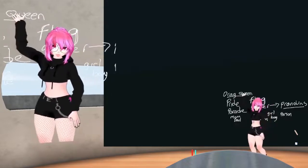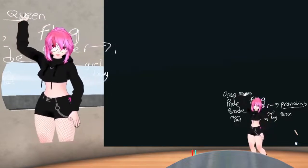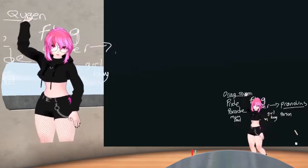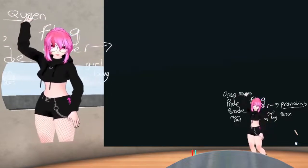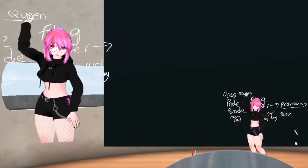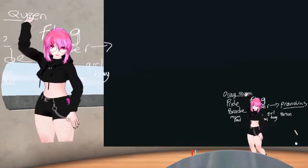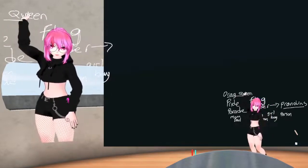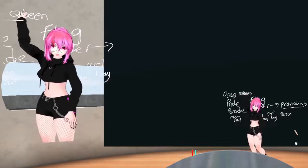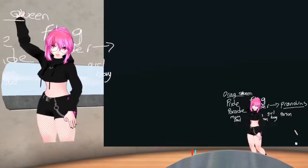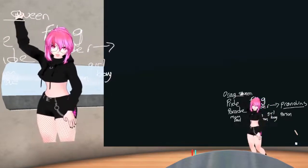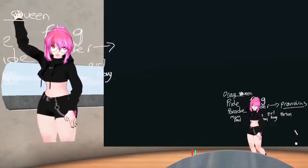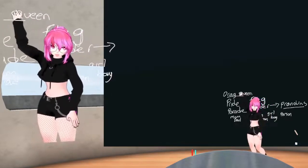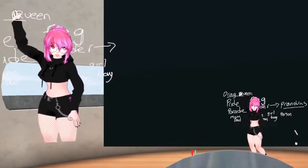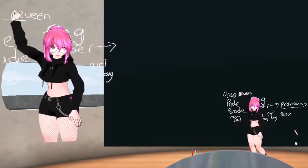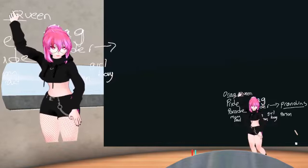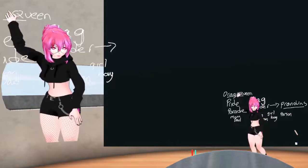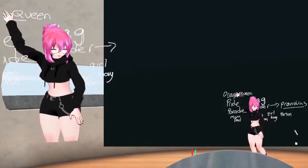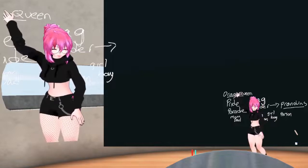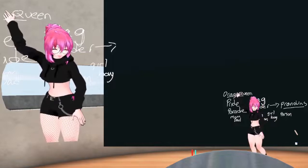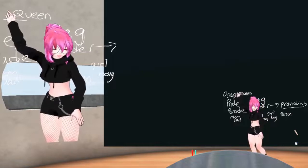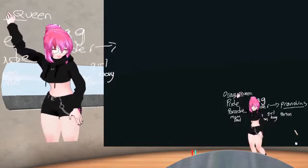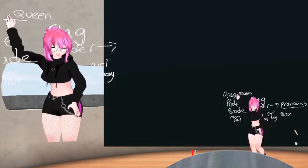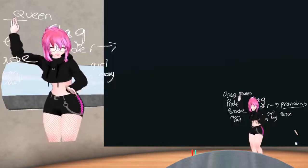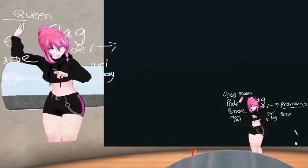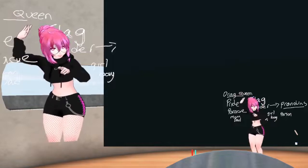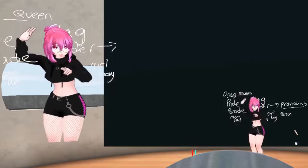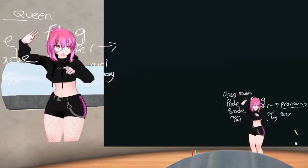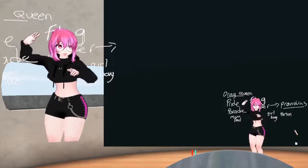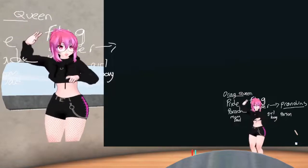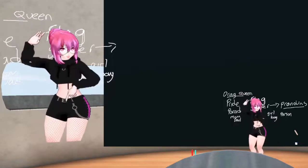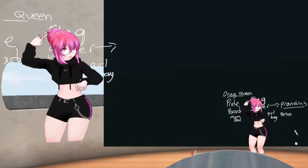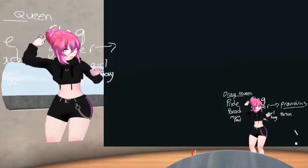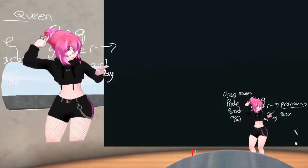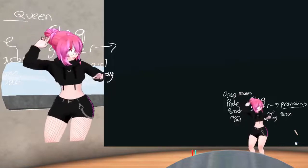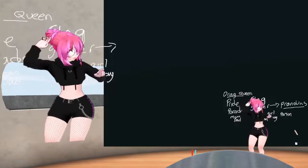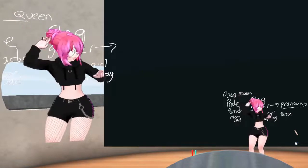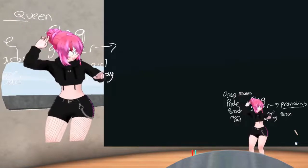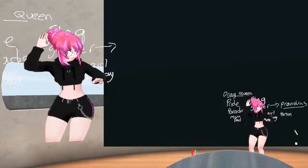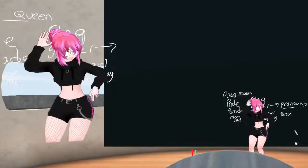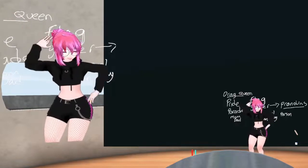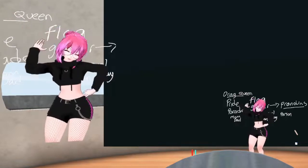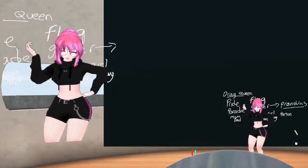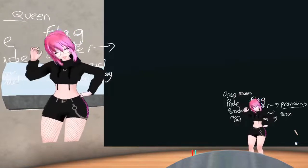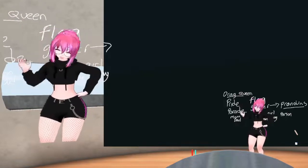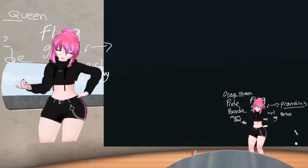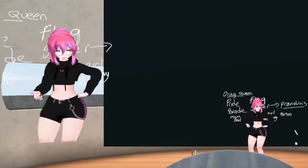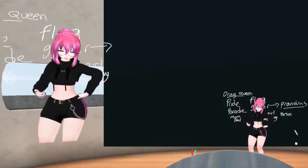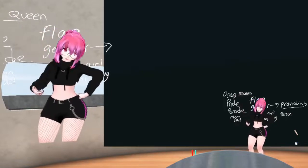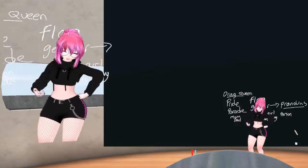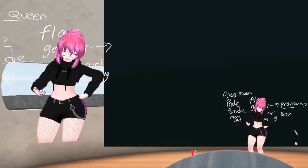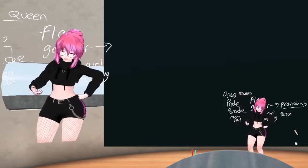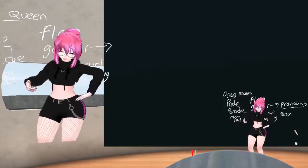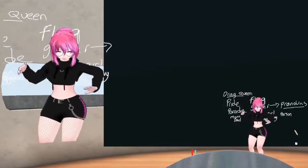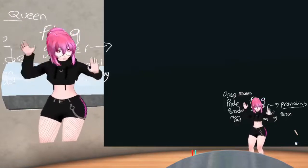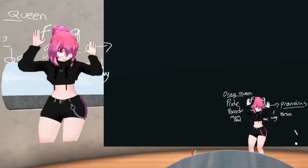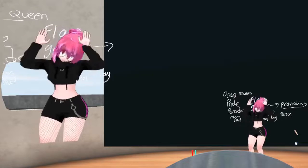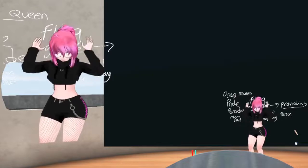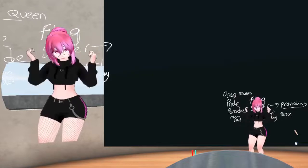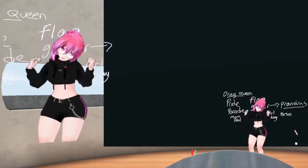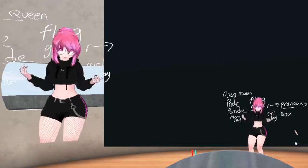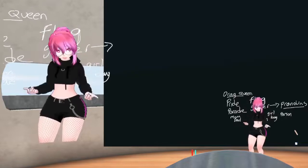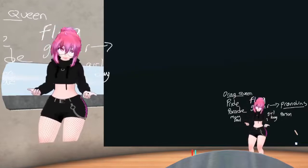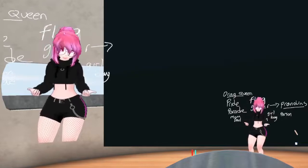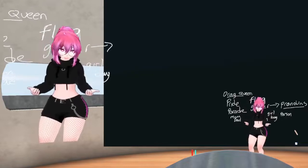how to sign? Drag queen. Perfect. Yes, that's right. You could do one hand or two hands. So you could get sassy with one